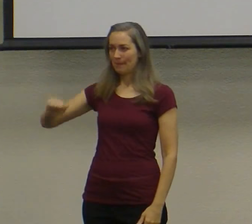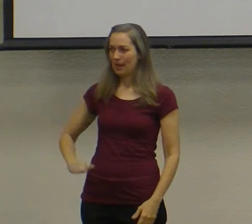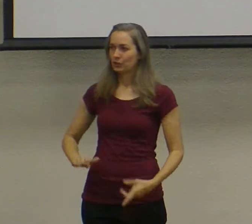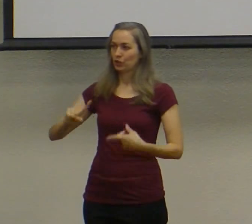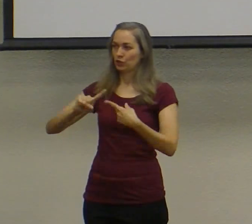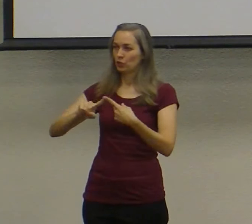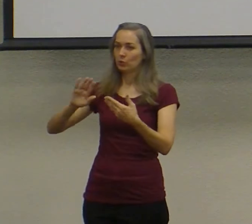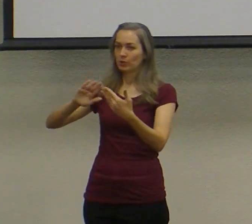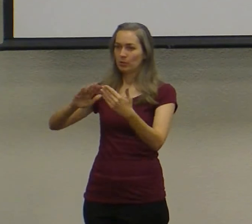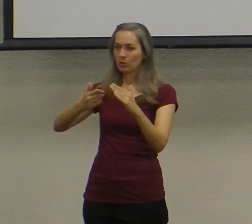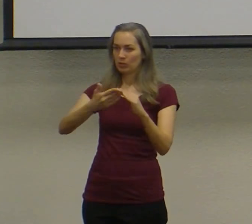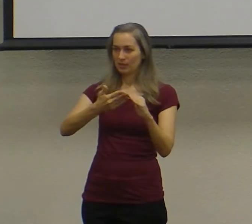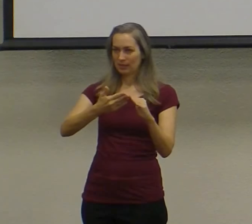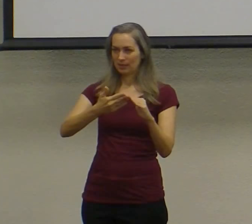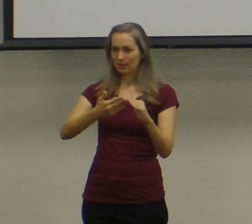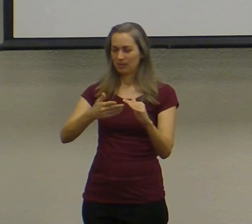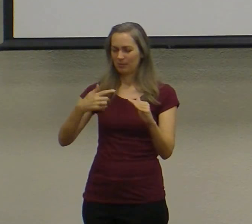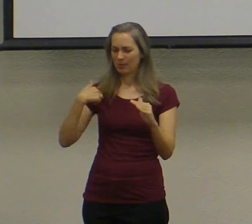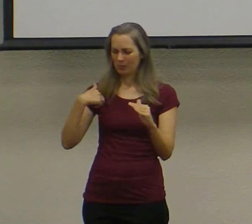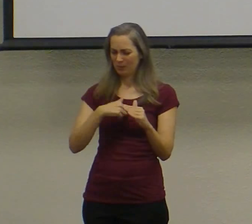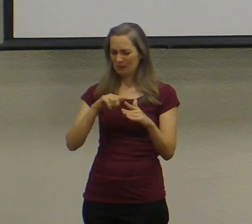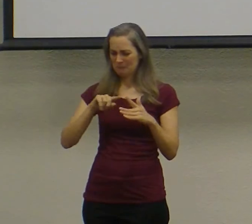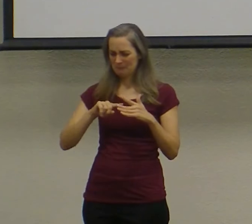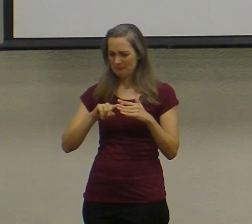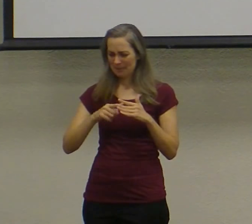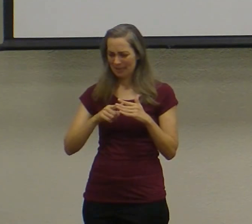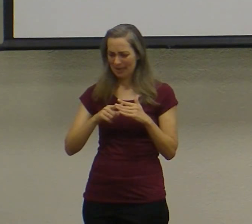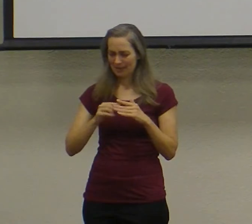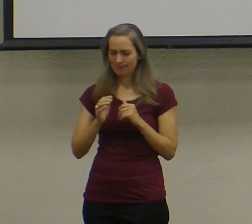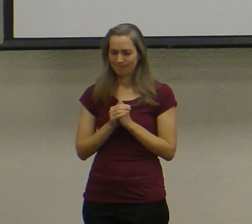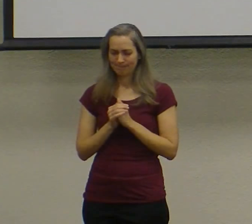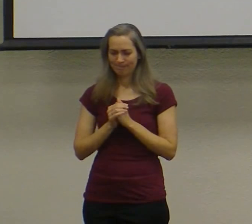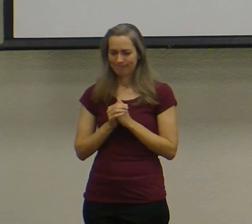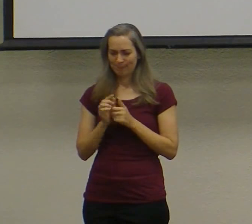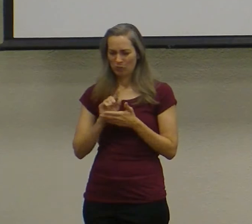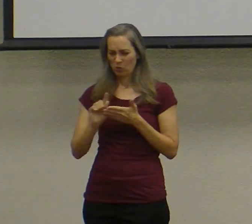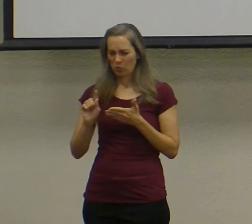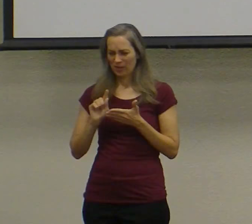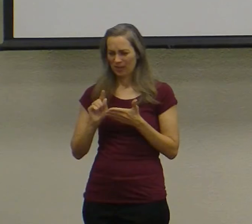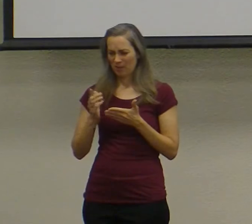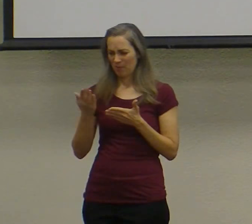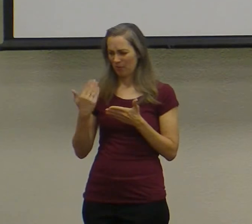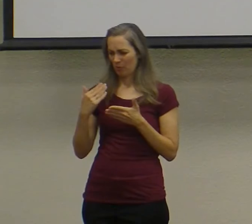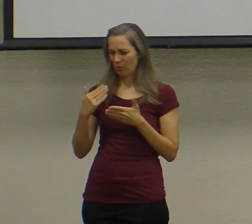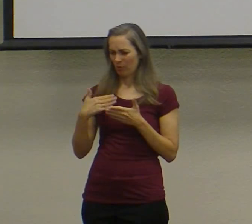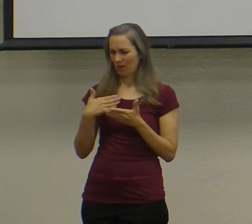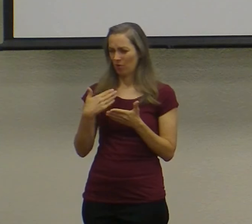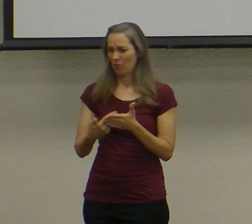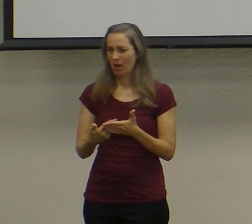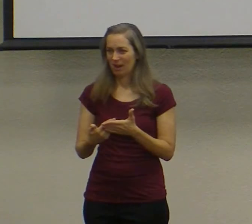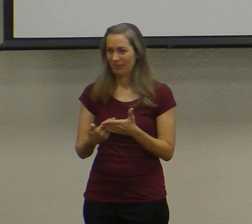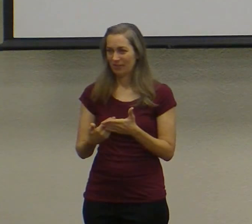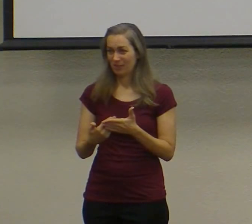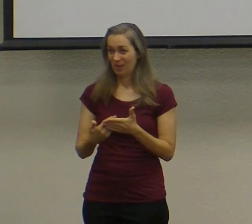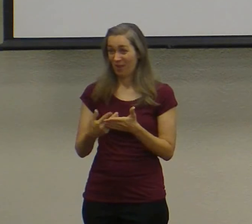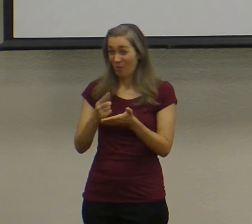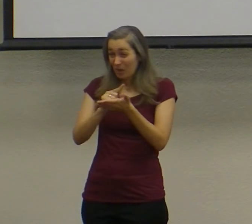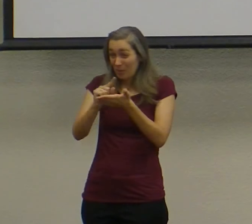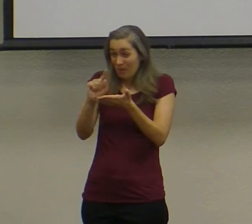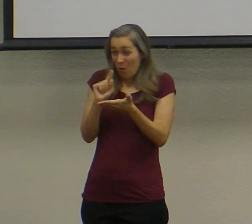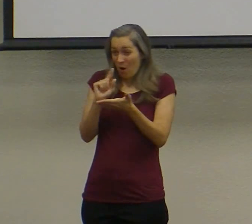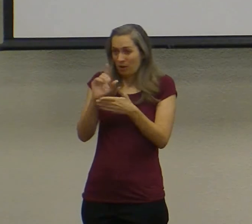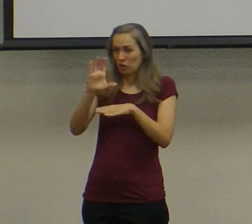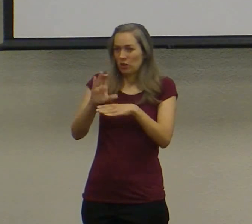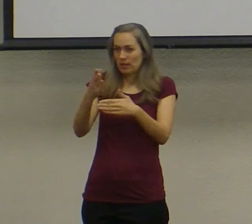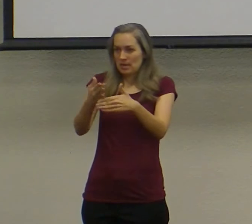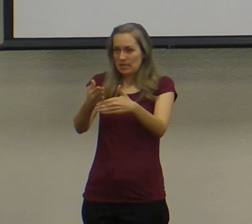started out with a bad. The week before we arrived, the church had went through a split, and so